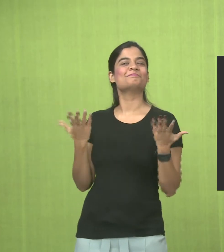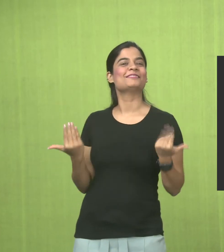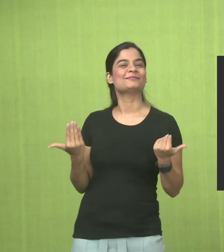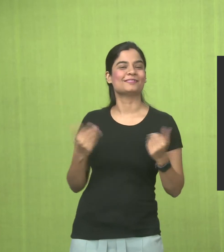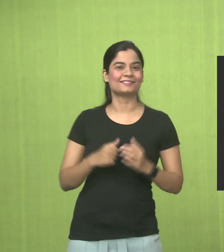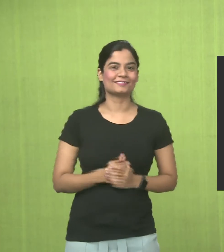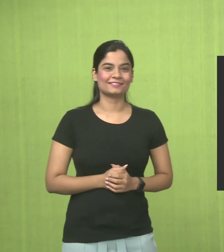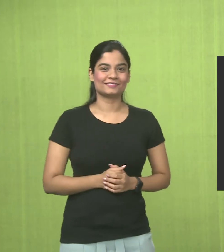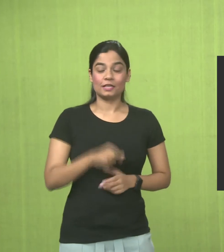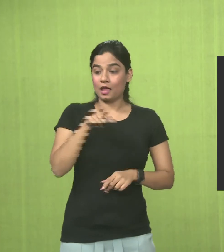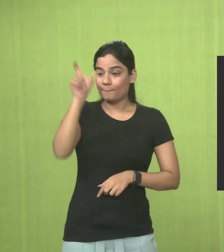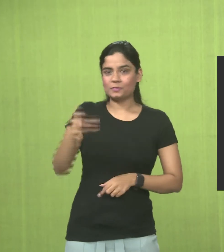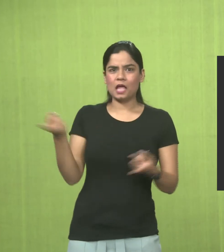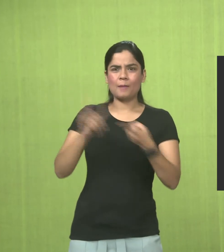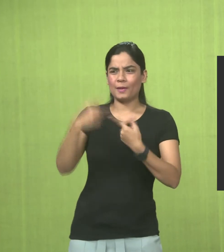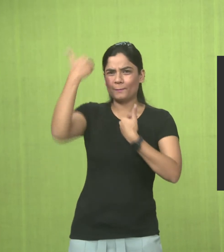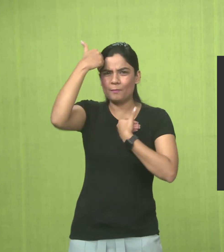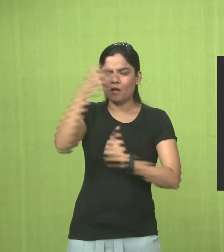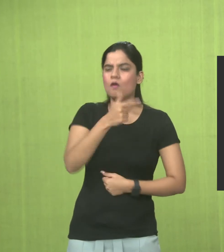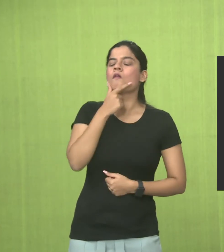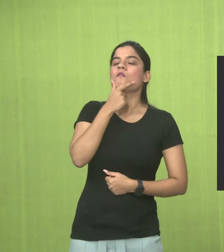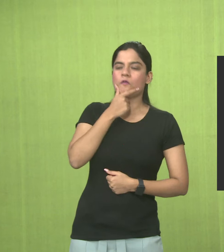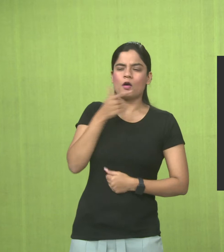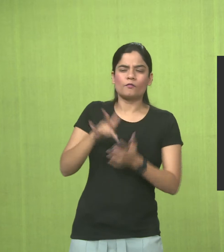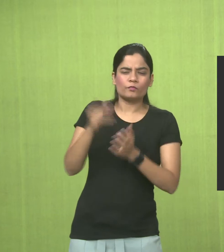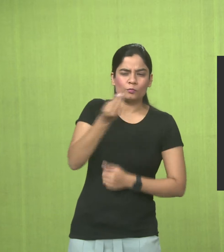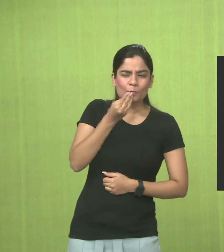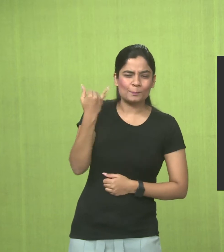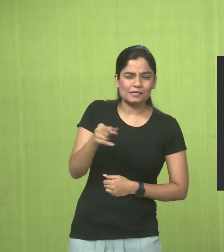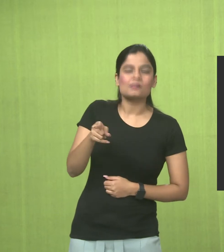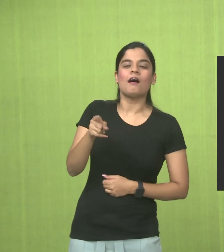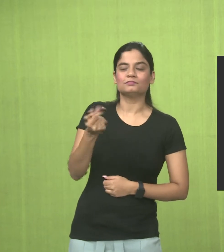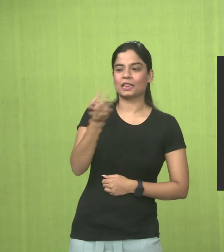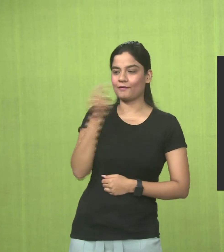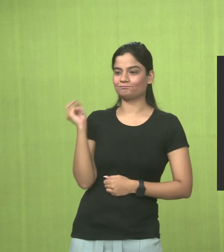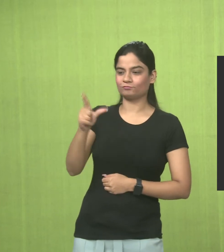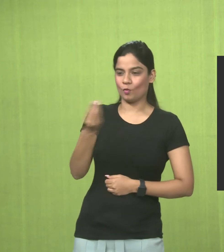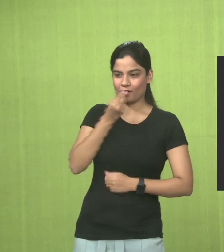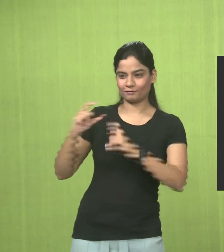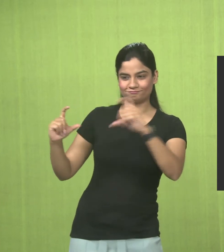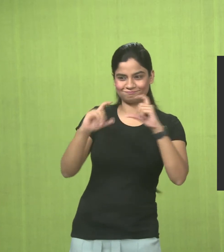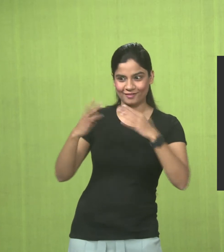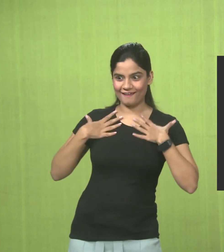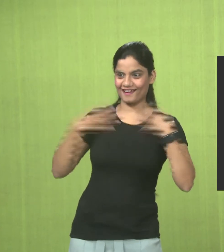a manager at home who helps you with all these skills. If you fall sick, the manager of the house gives